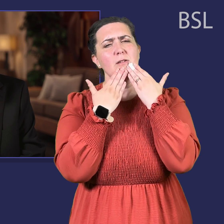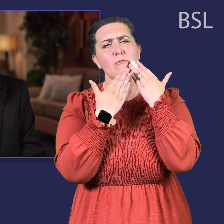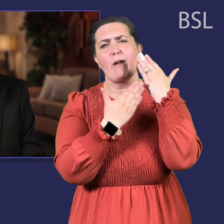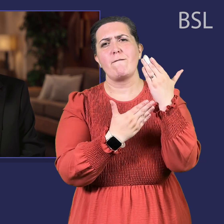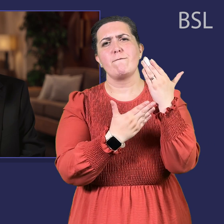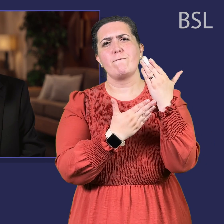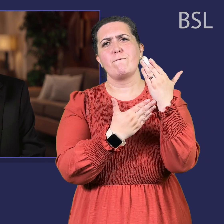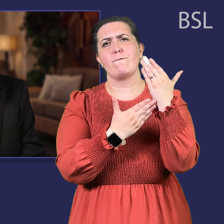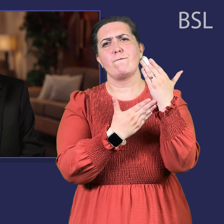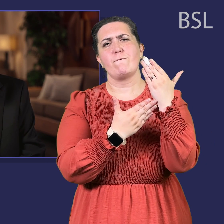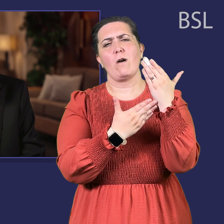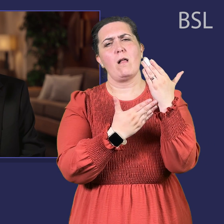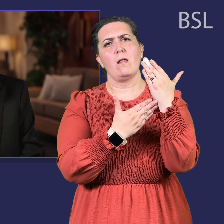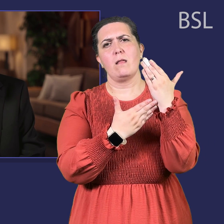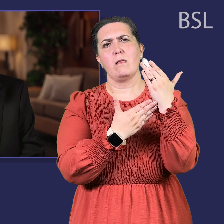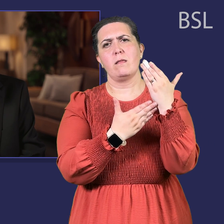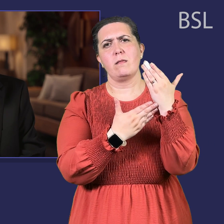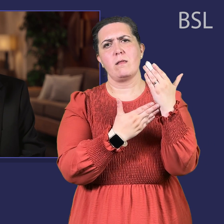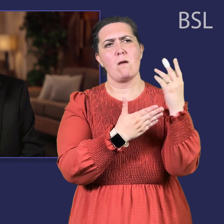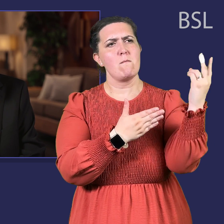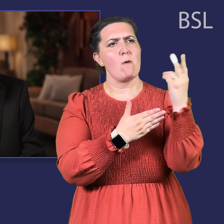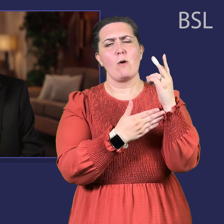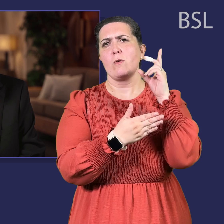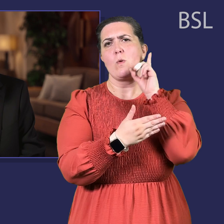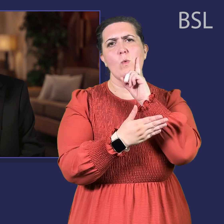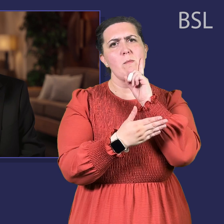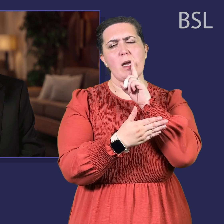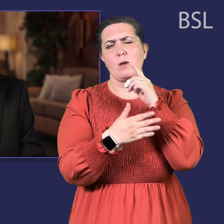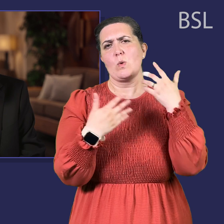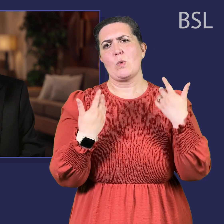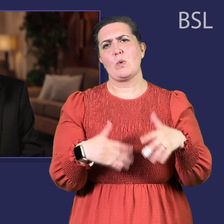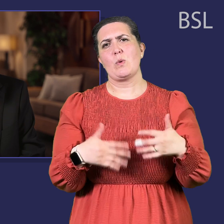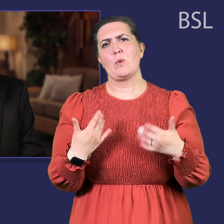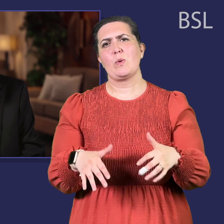grateful I am for each of these remarkable women.